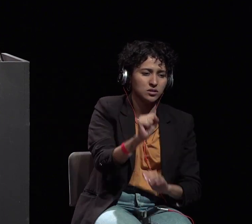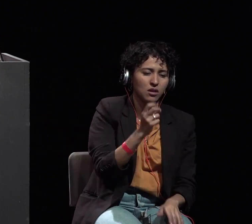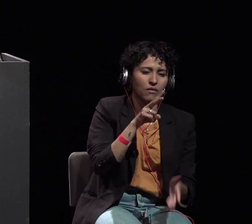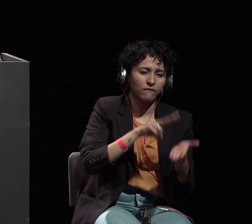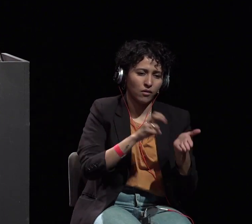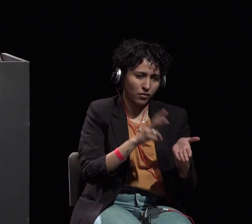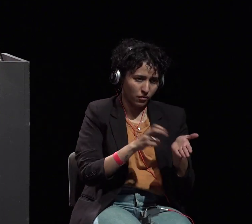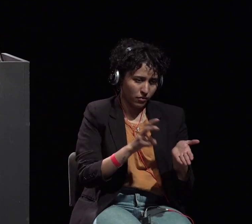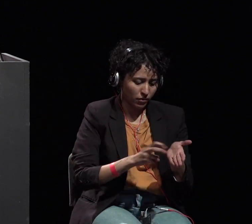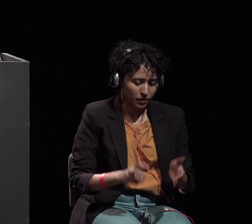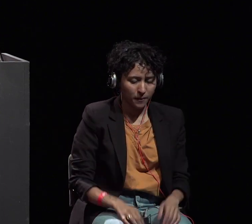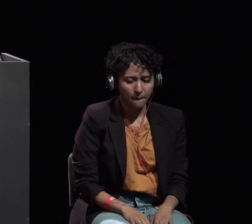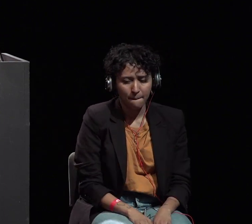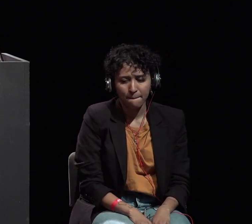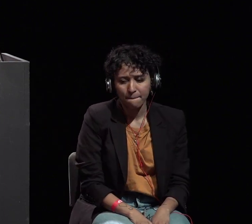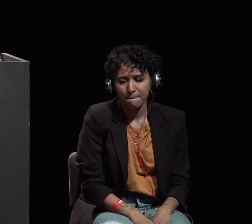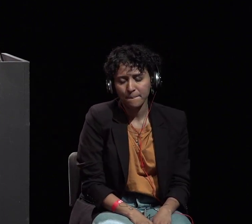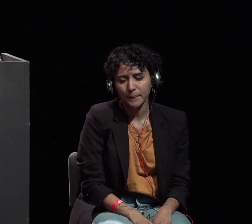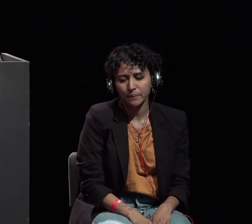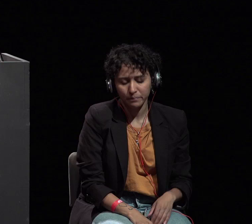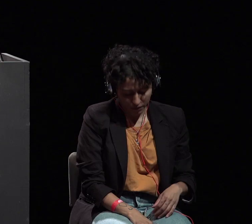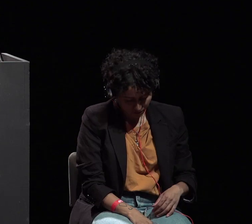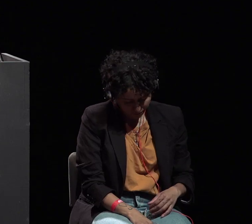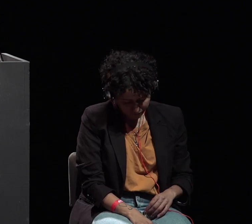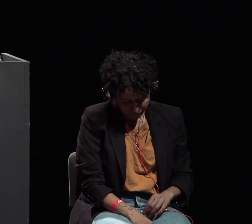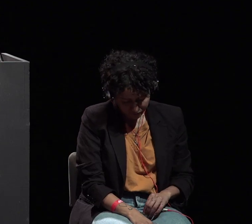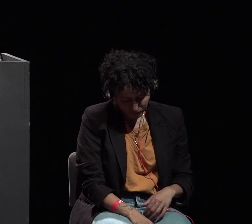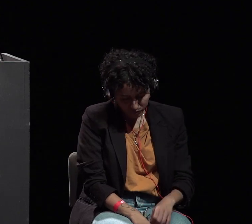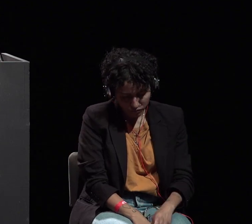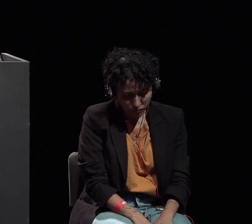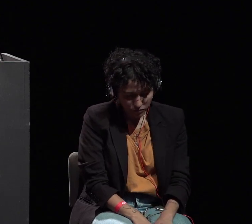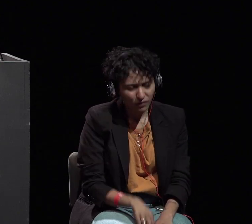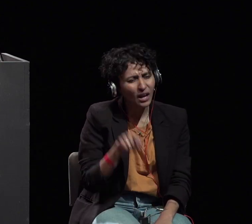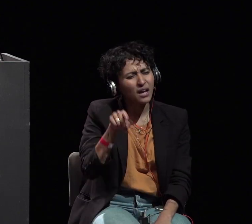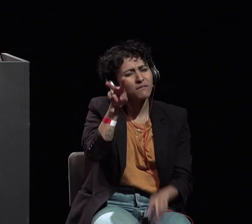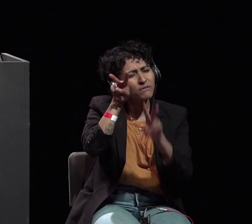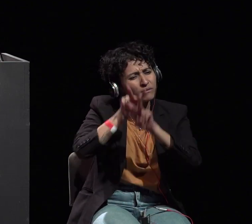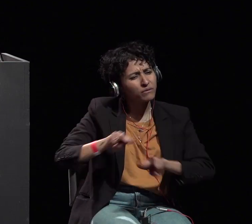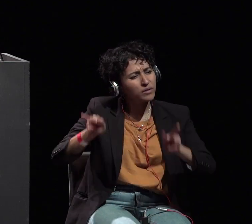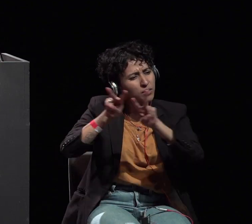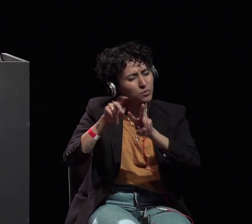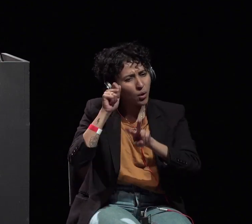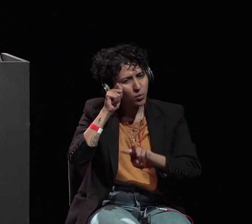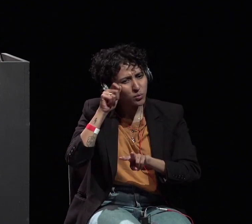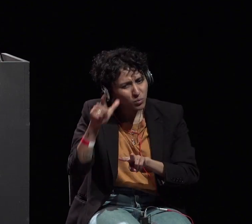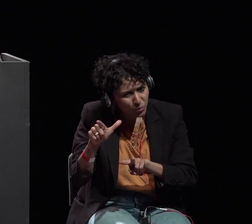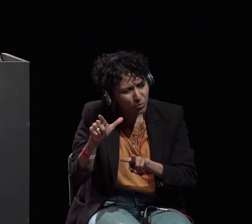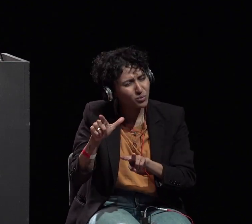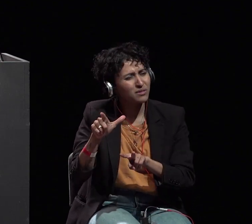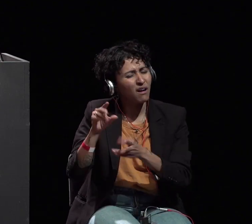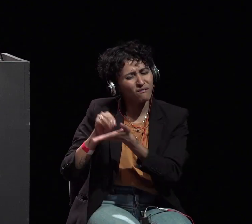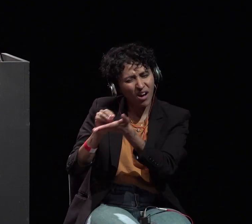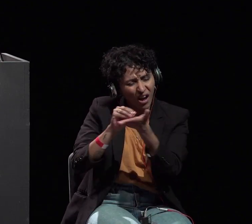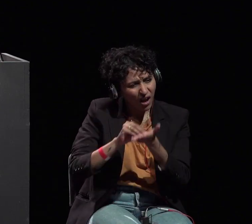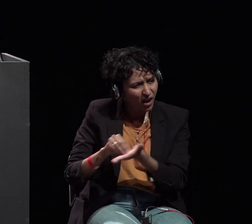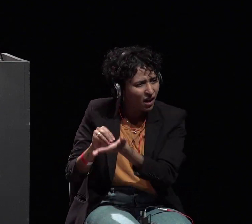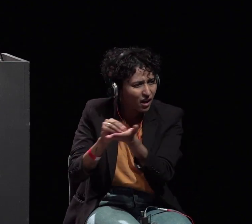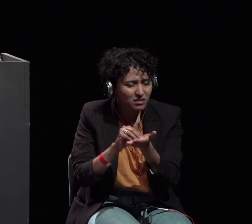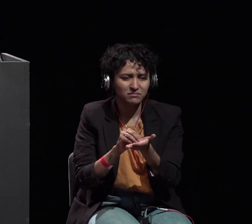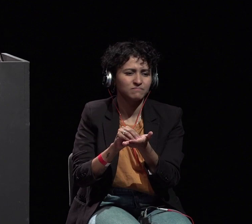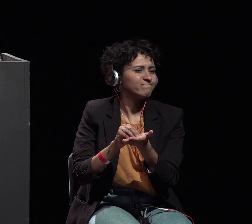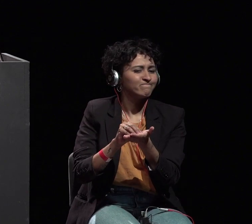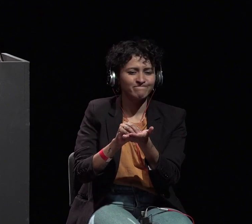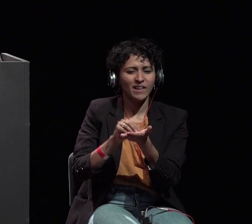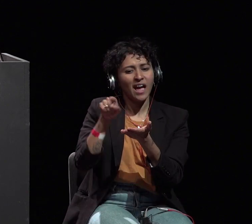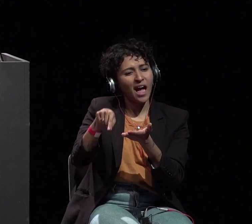Moreover, this visual culture did not form and does not form in a vacuum. The study of human difference went hand in hand with colonialism and the amassing of material